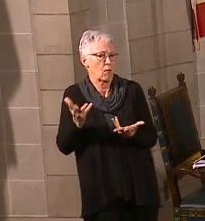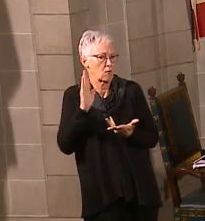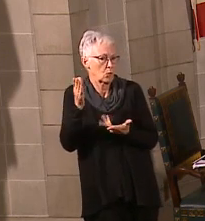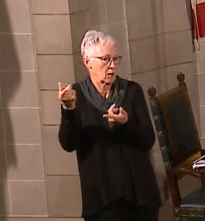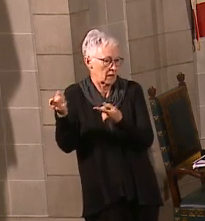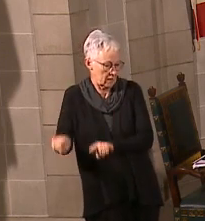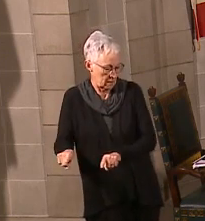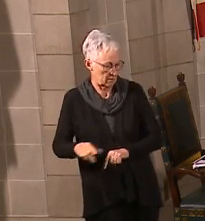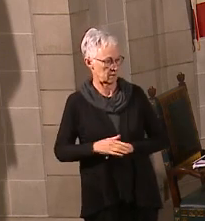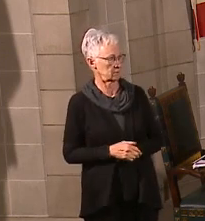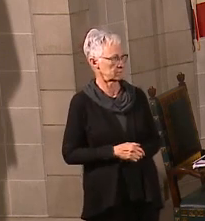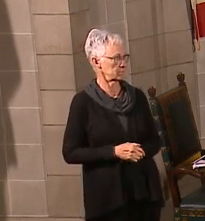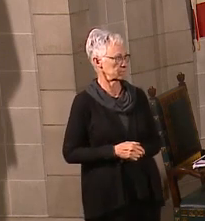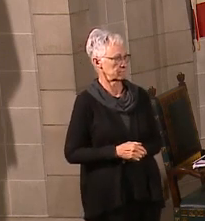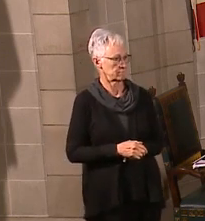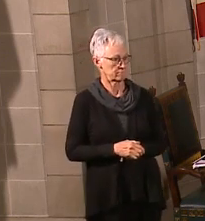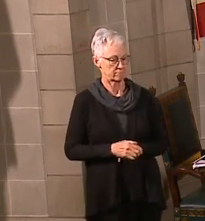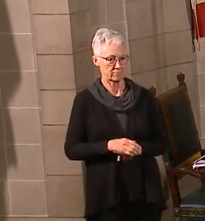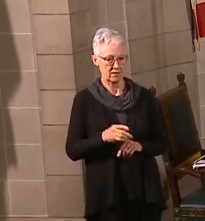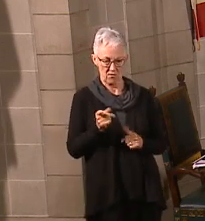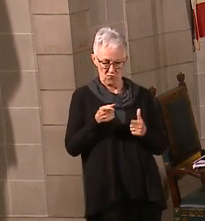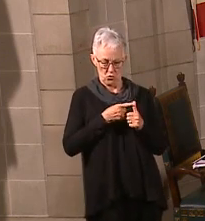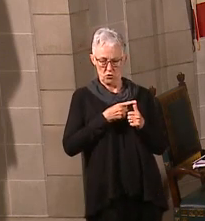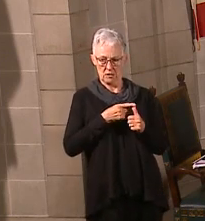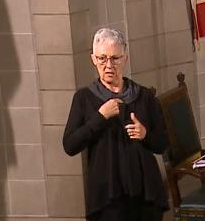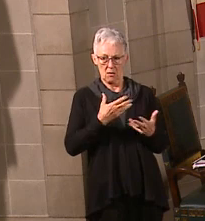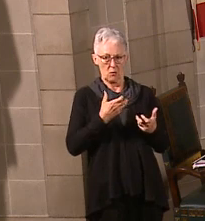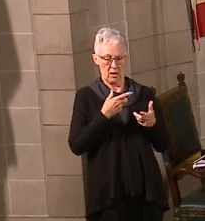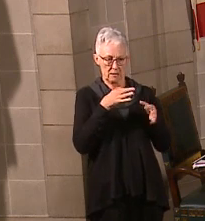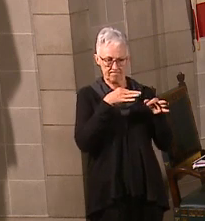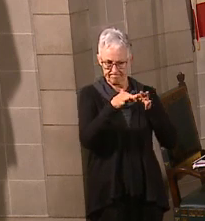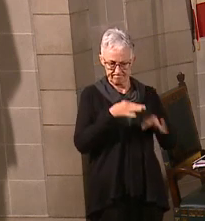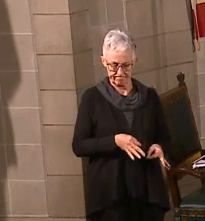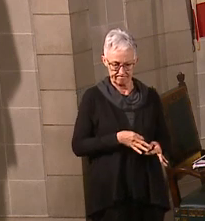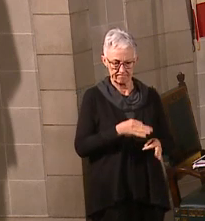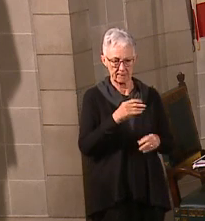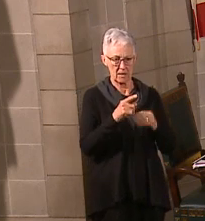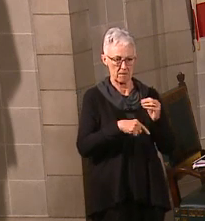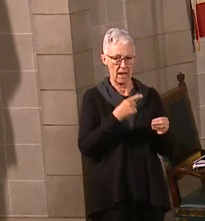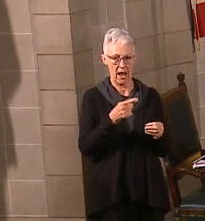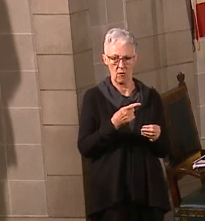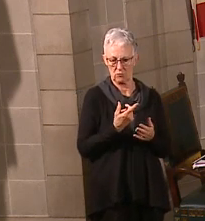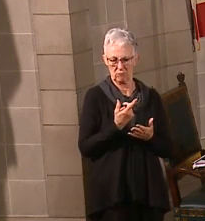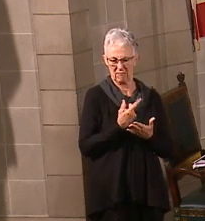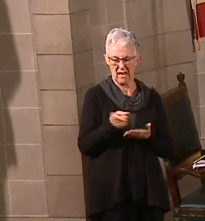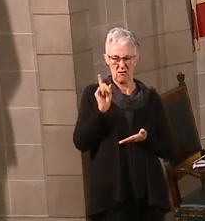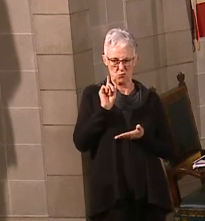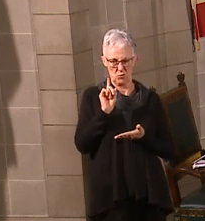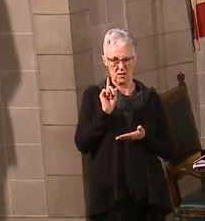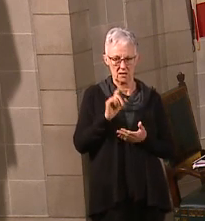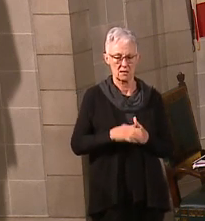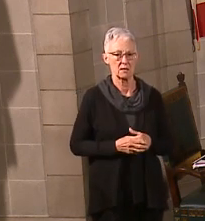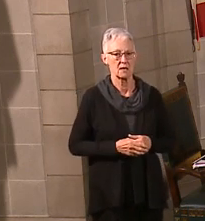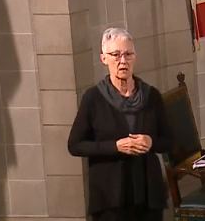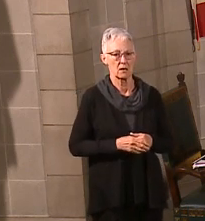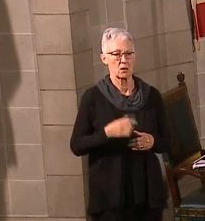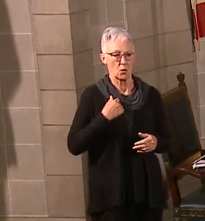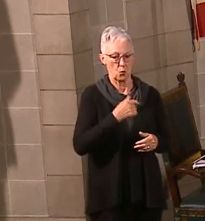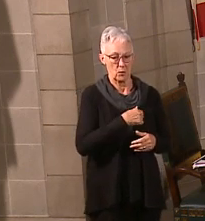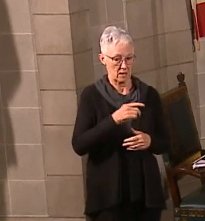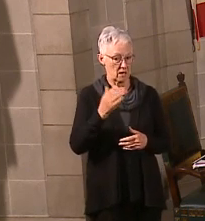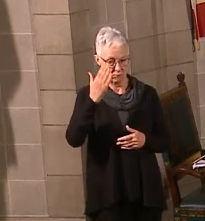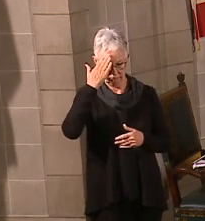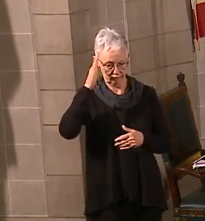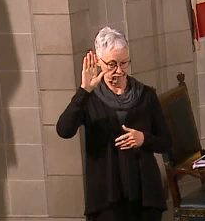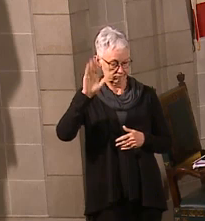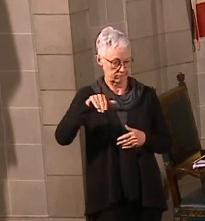on this I think it was last week, about the declines in reports on abuse and neglect. And so we've really talked